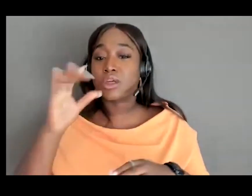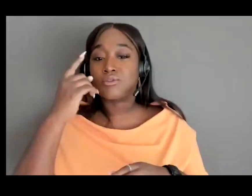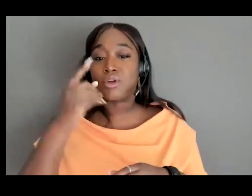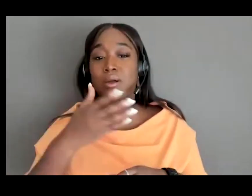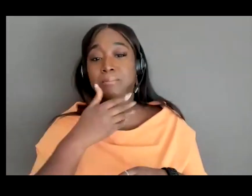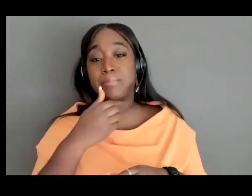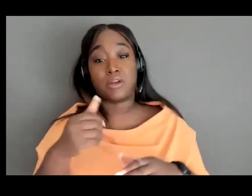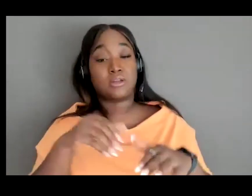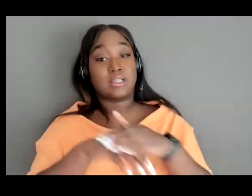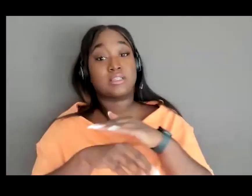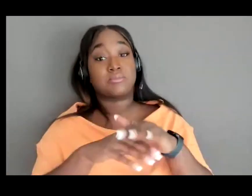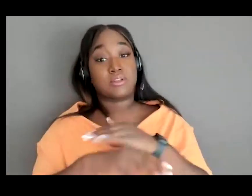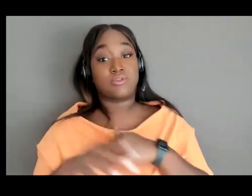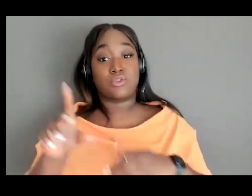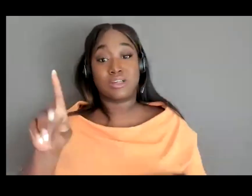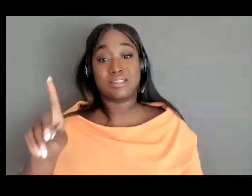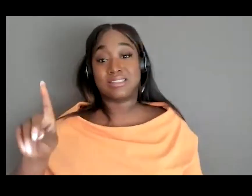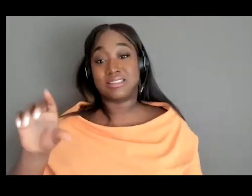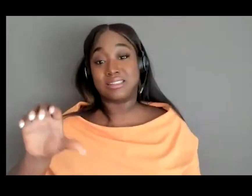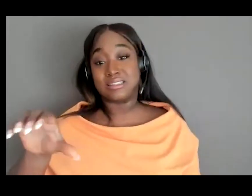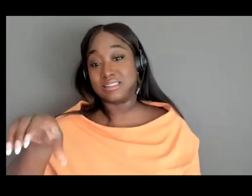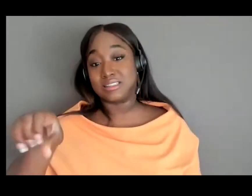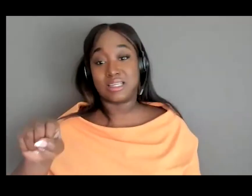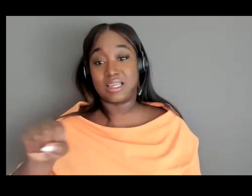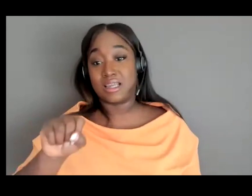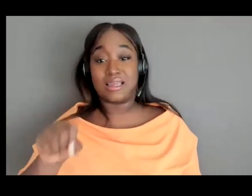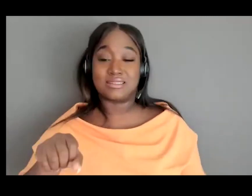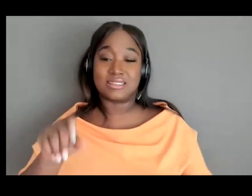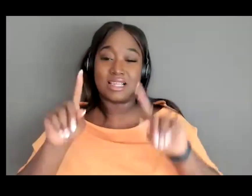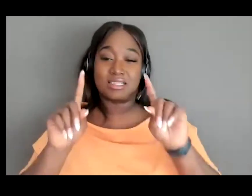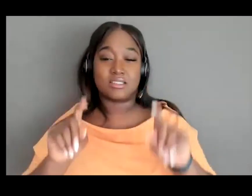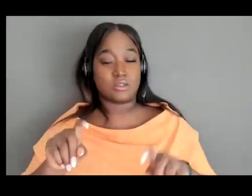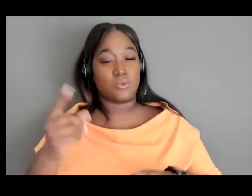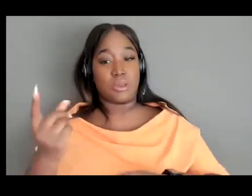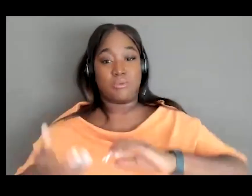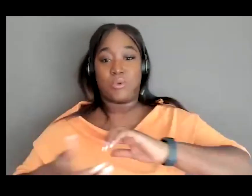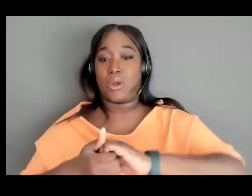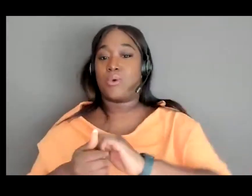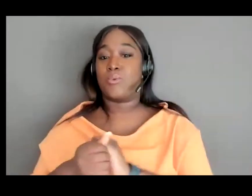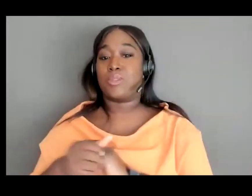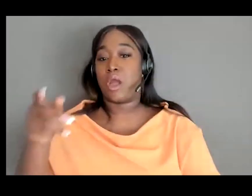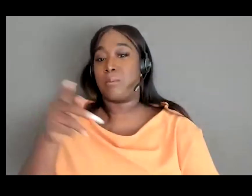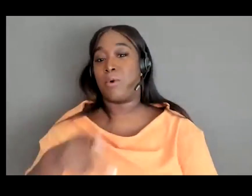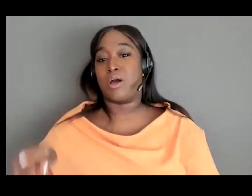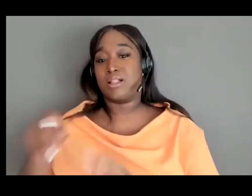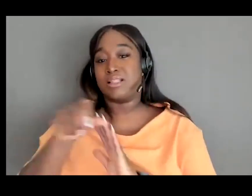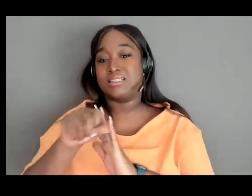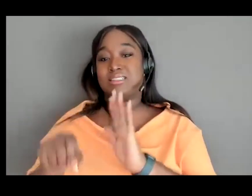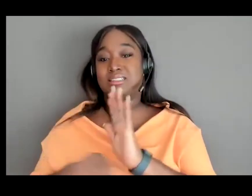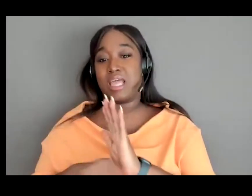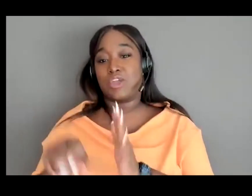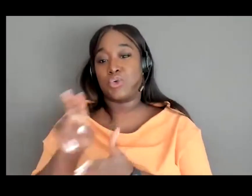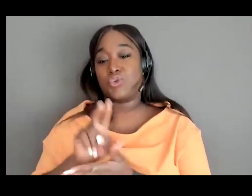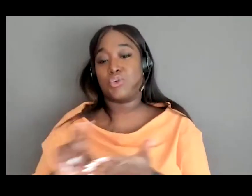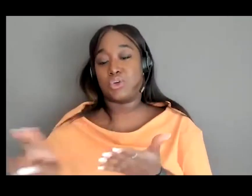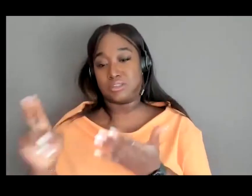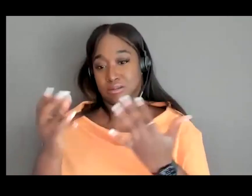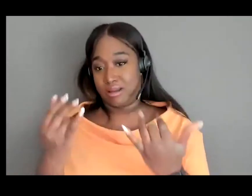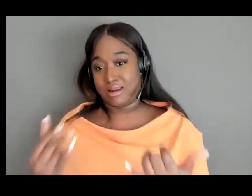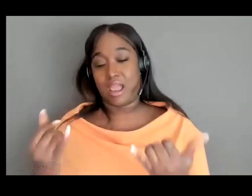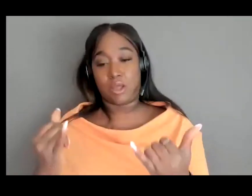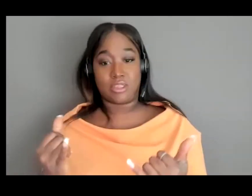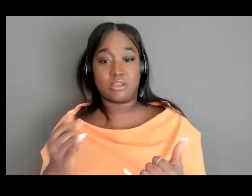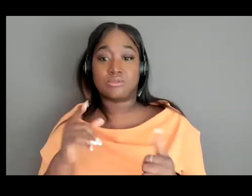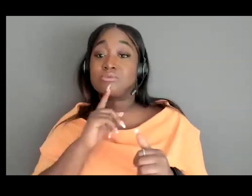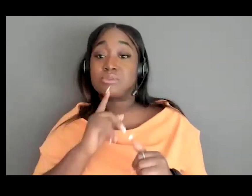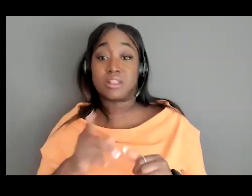for BCA testing is one of the things that we're working with Portland State University on right now, and this would be a really